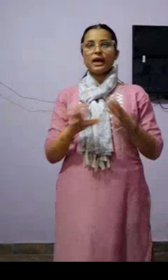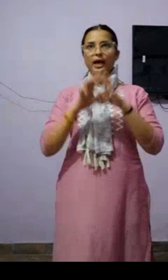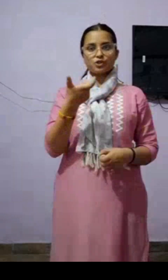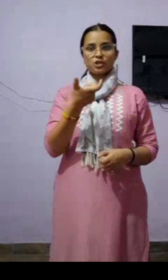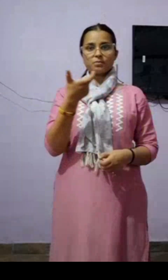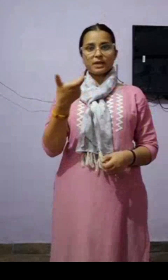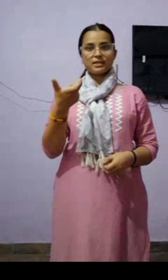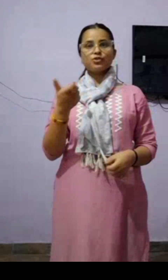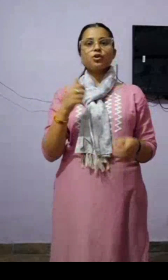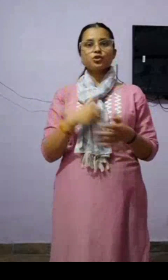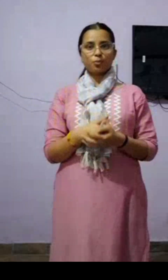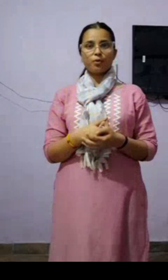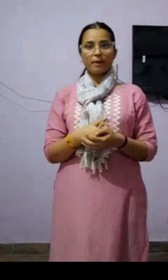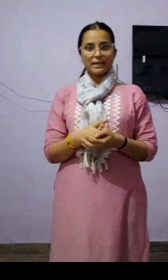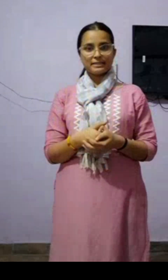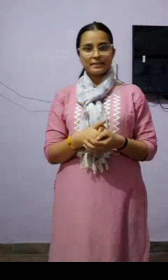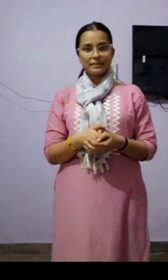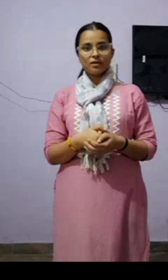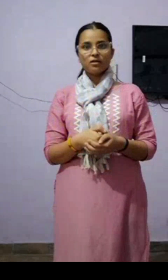which is present on tropomycin,